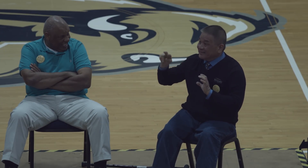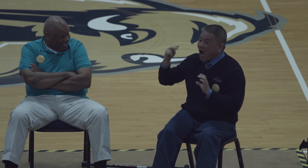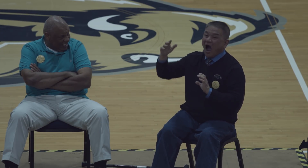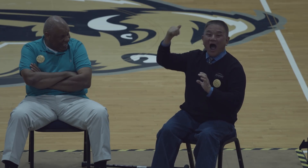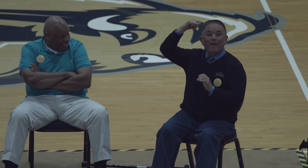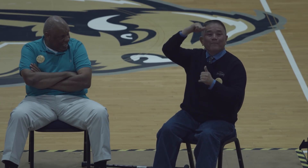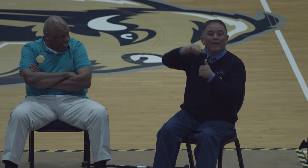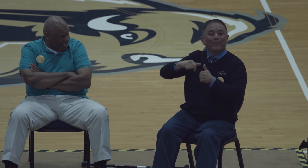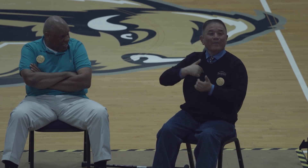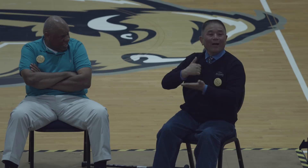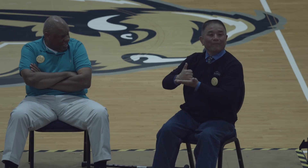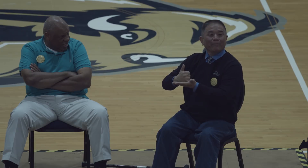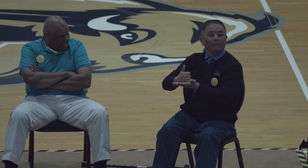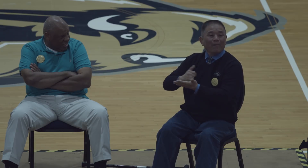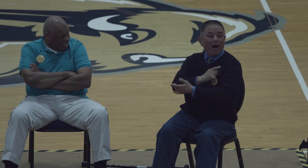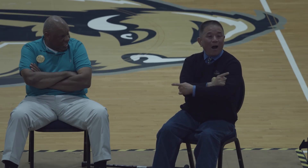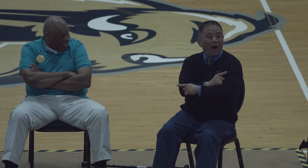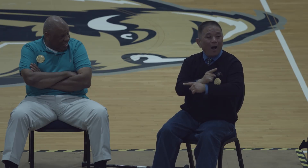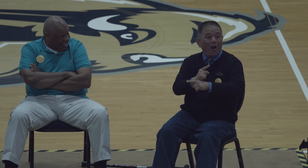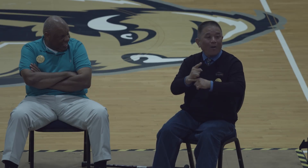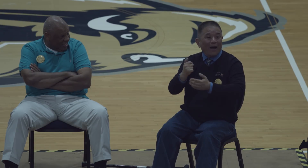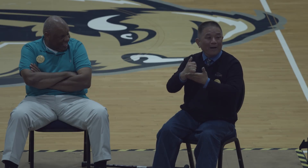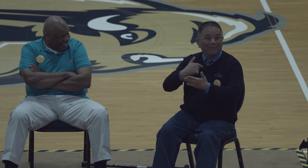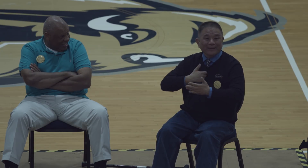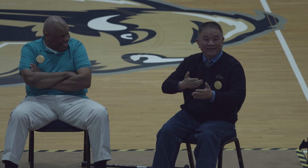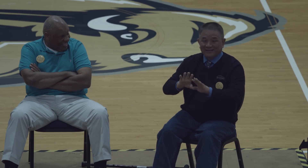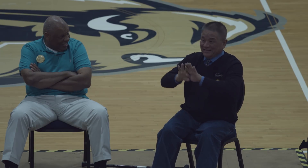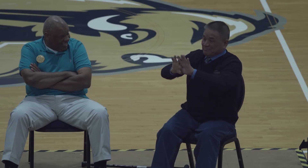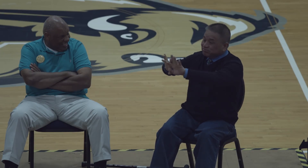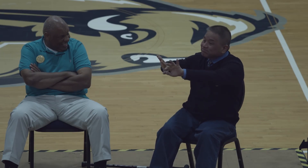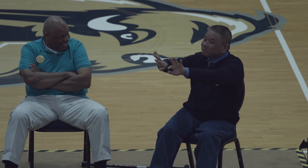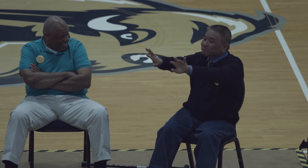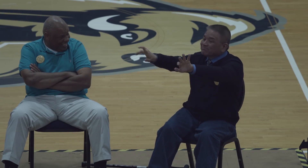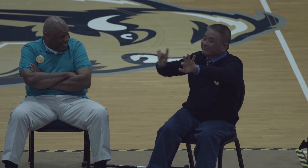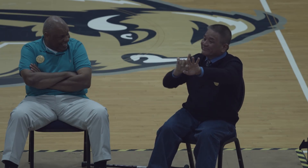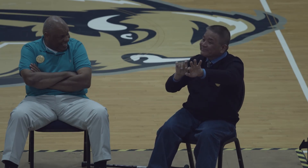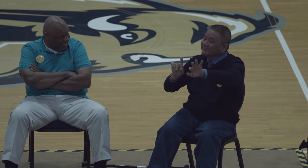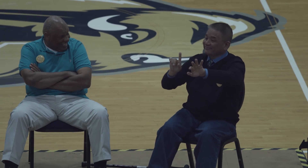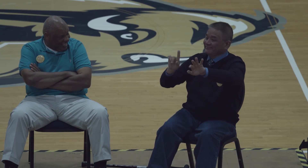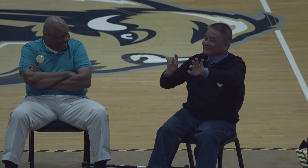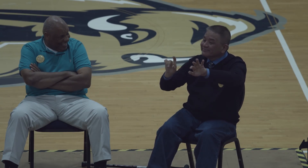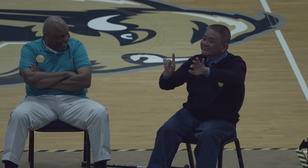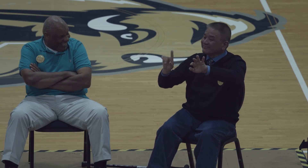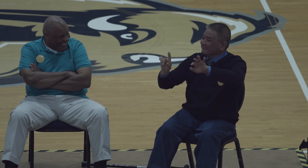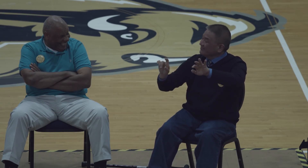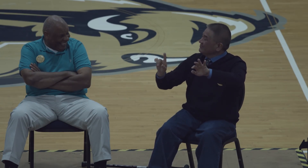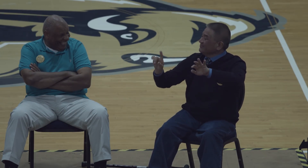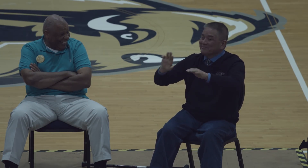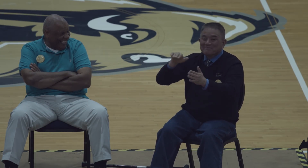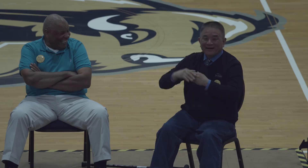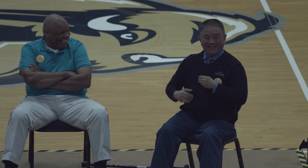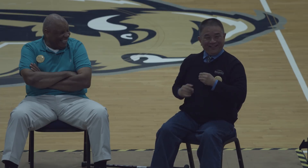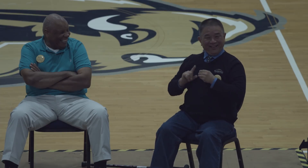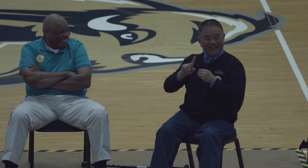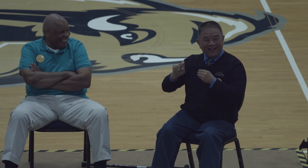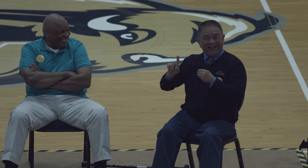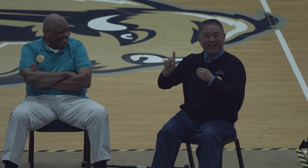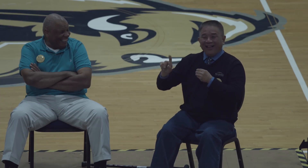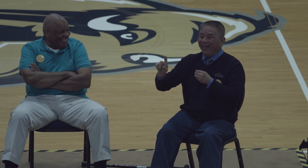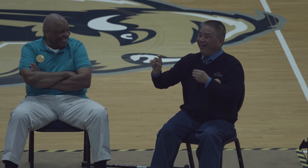press corps. And then those photographers remembered that I'd been the one at Gallaudet to help them get access, so they parted like the Red